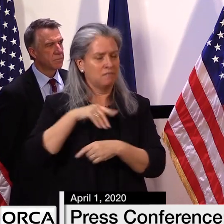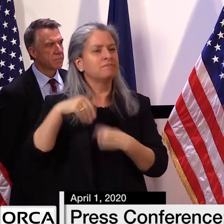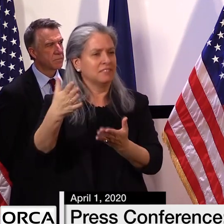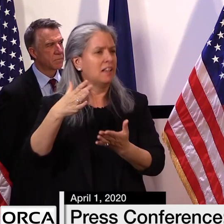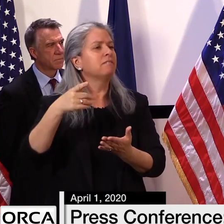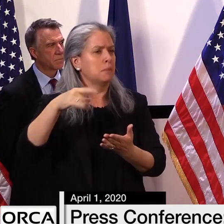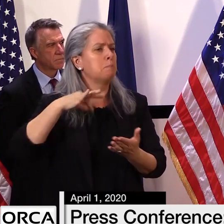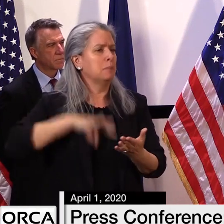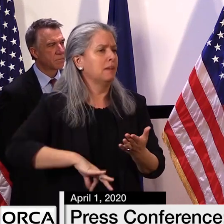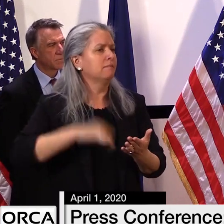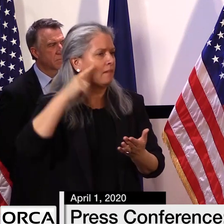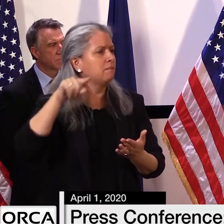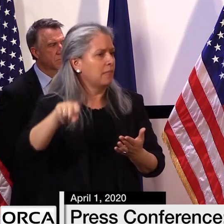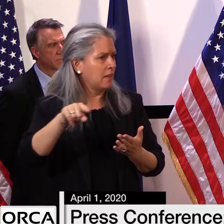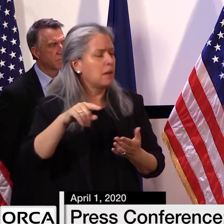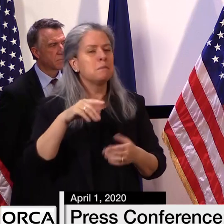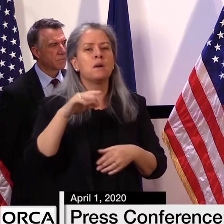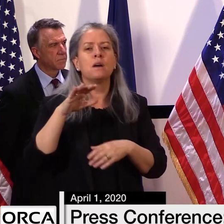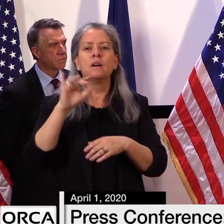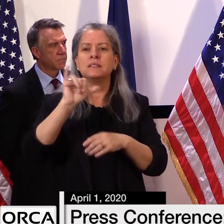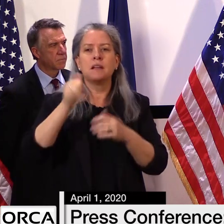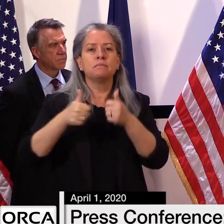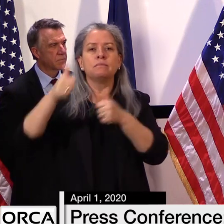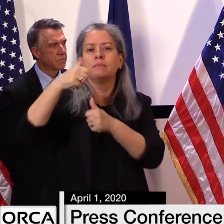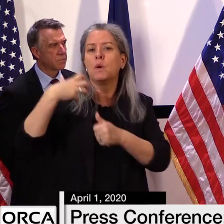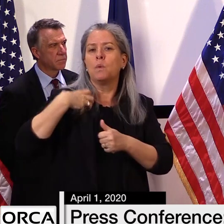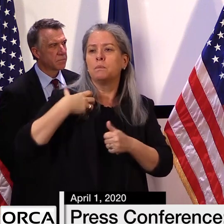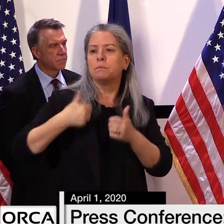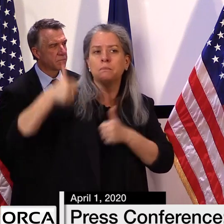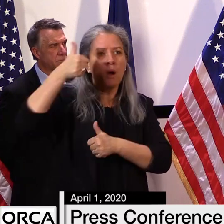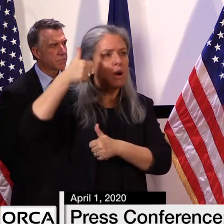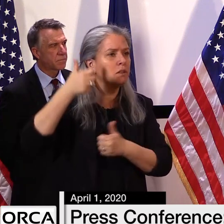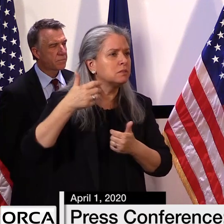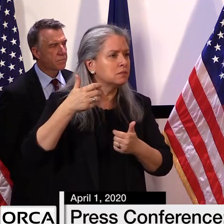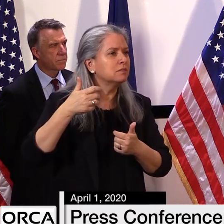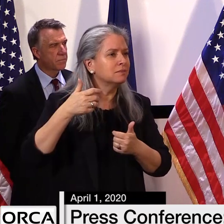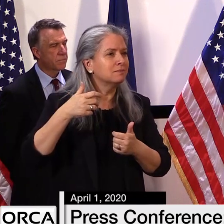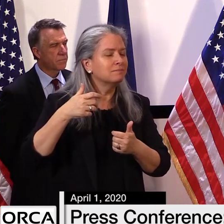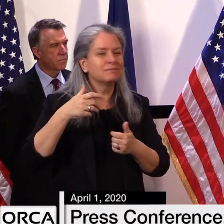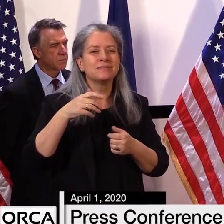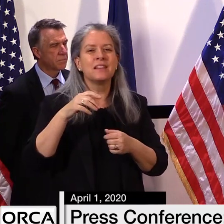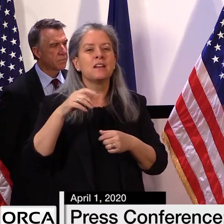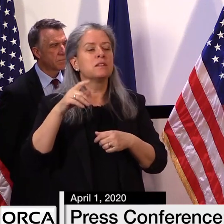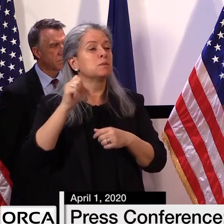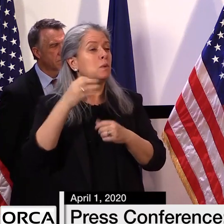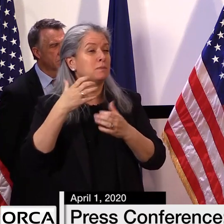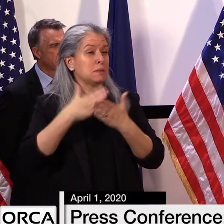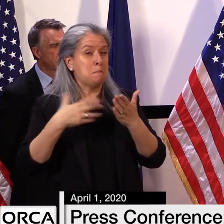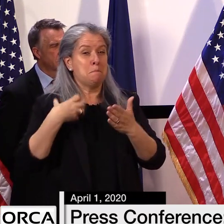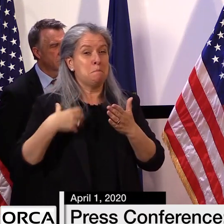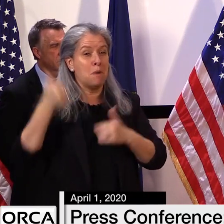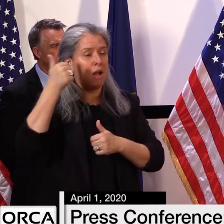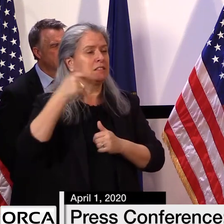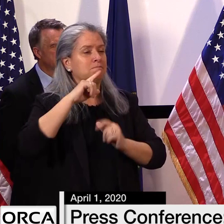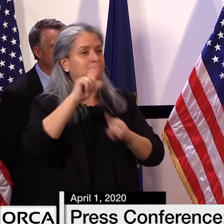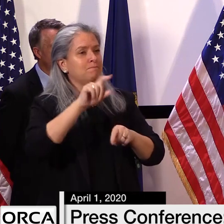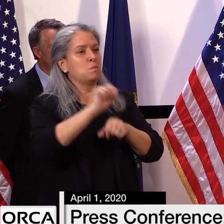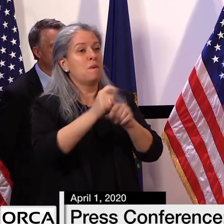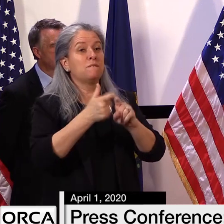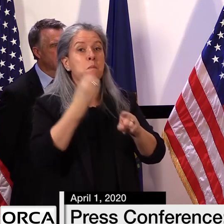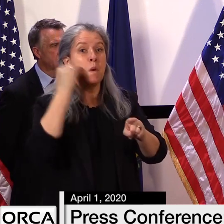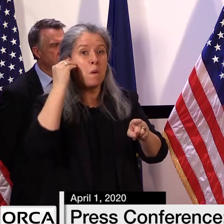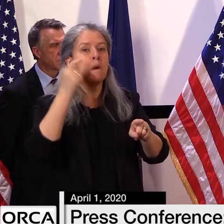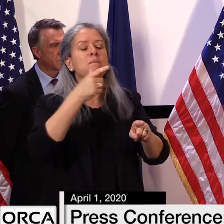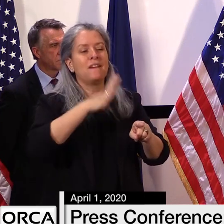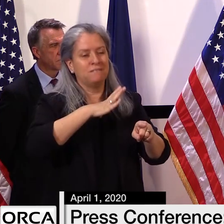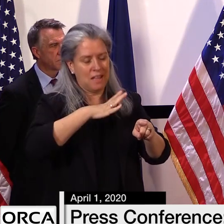relief to employers. So those that are having to lay individuals off or people who are having to work from home will find relief